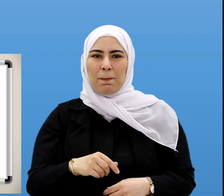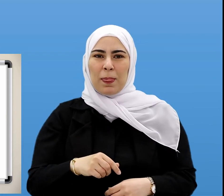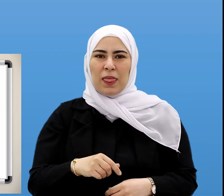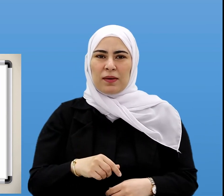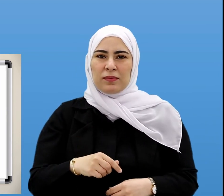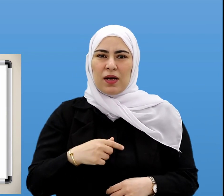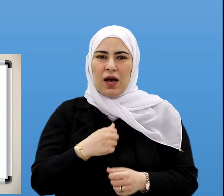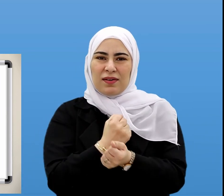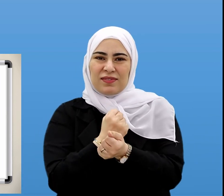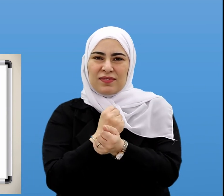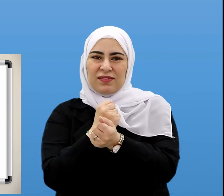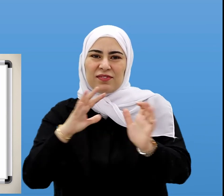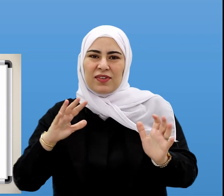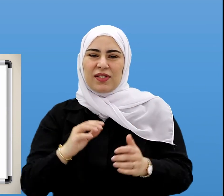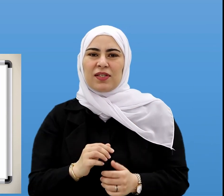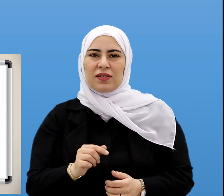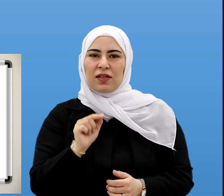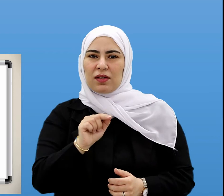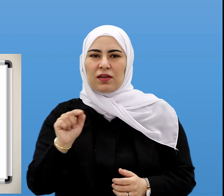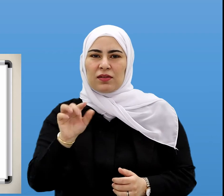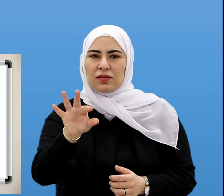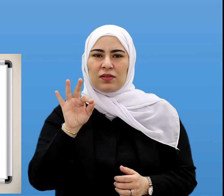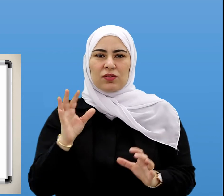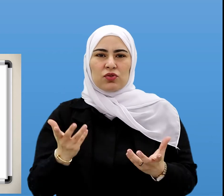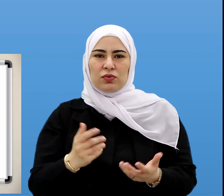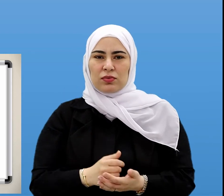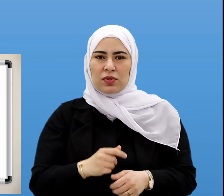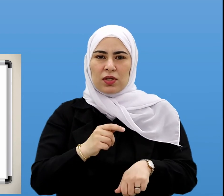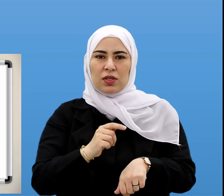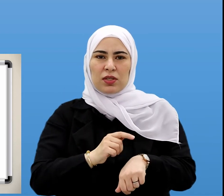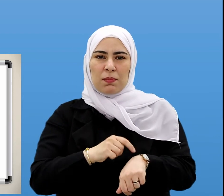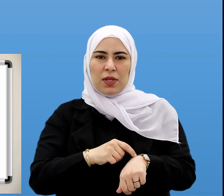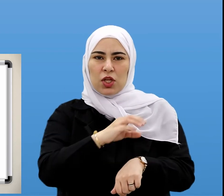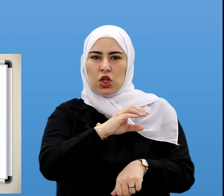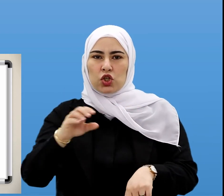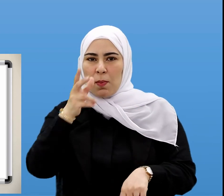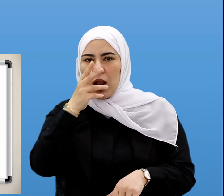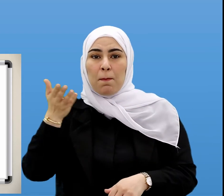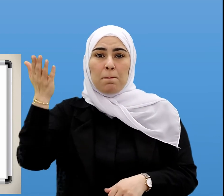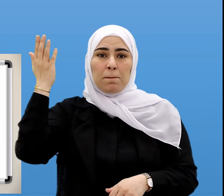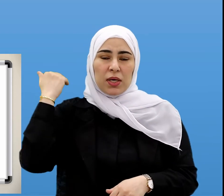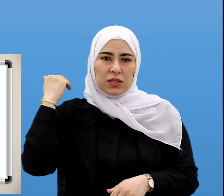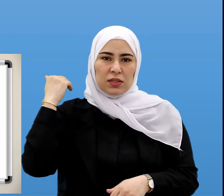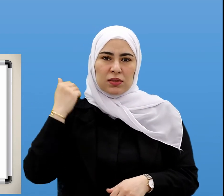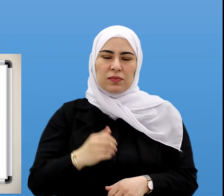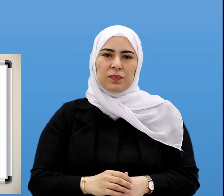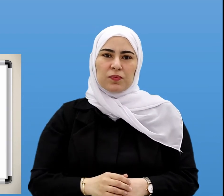free. Now, the sentence is in past tense. Now, in order to choose the